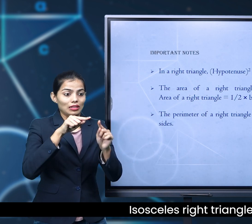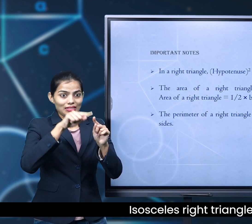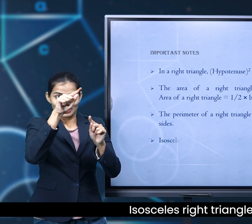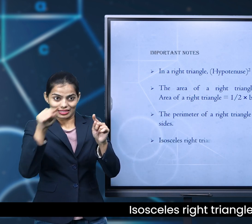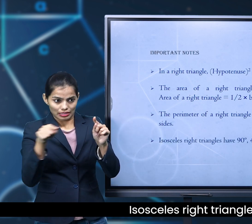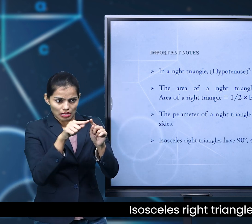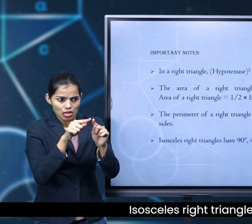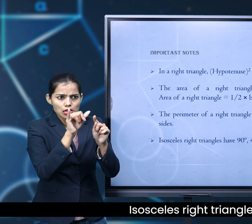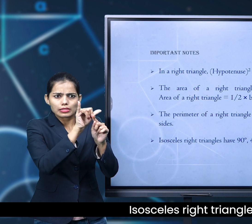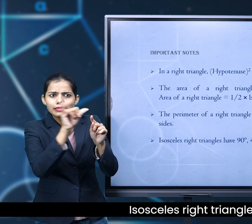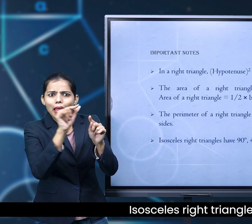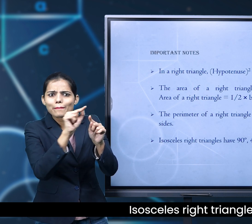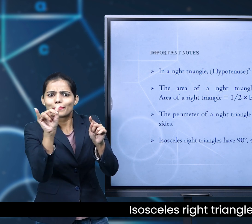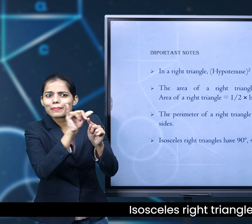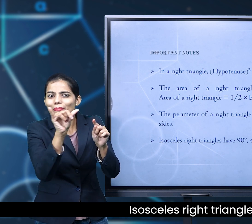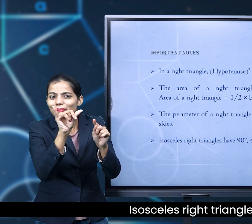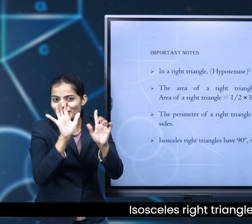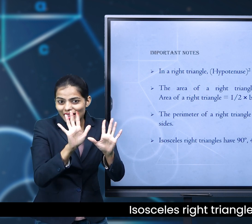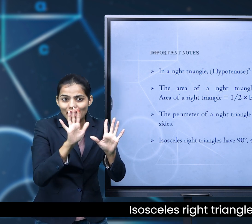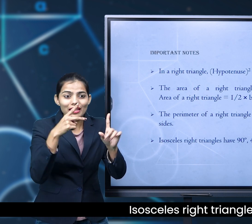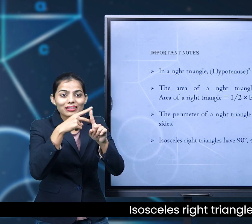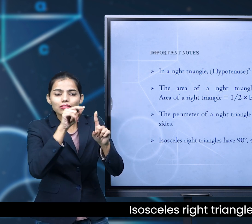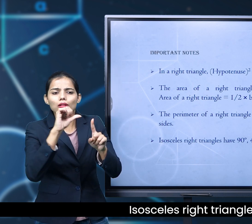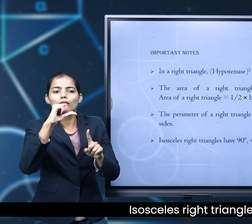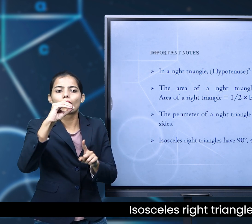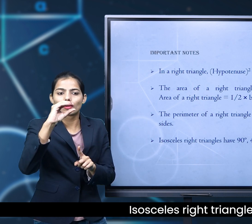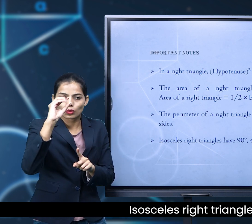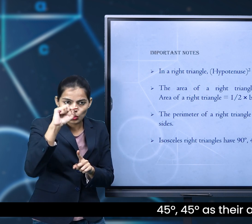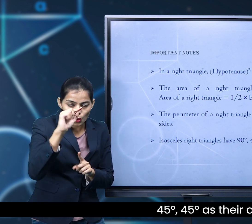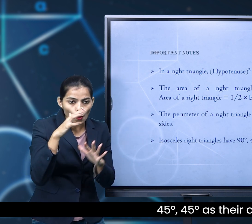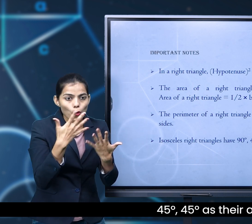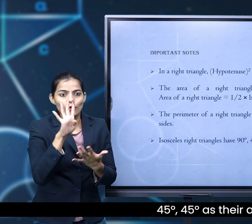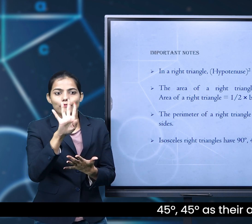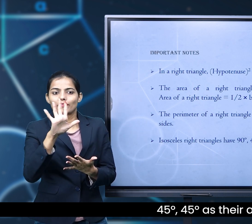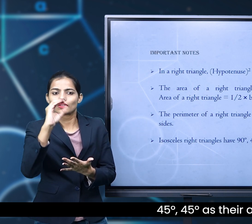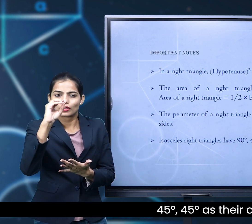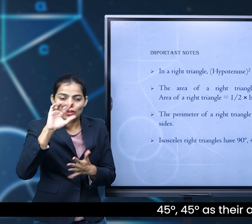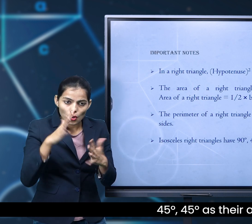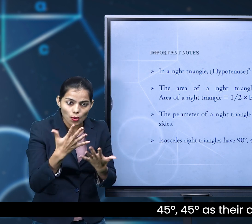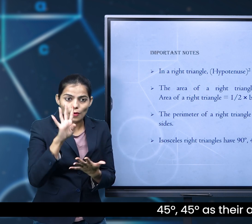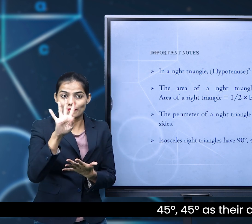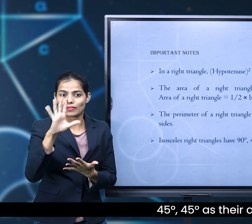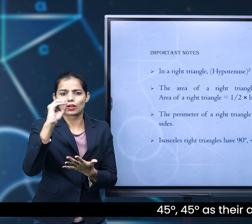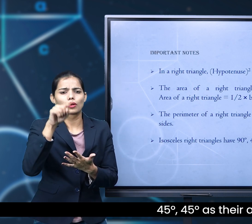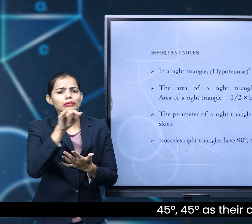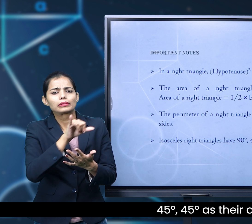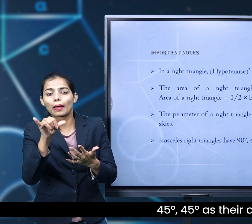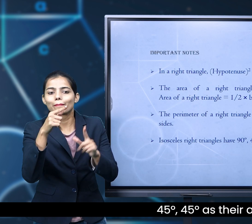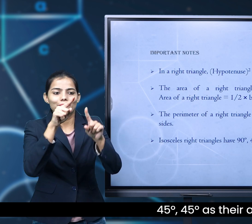Isosceles right triangles have 90 degree, 45 degree, 45 degree as